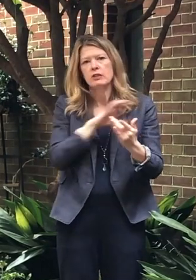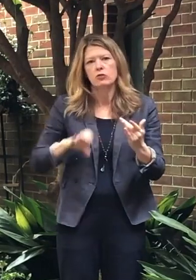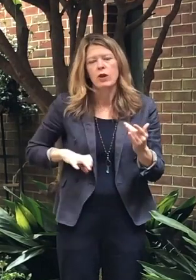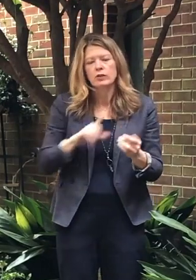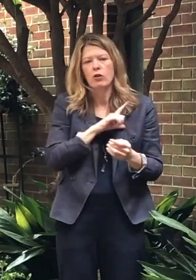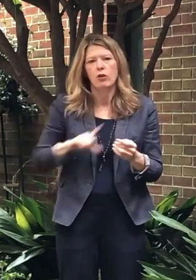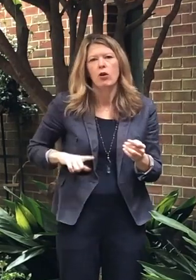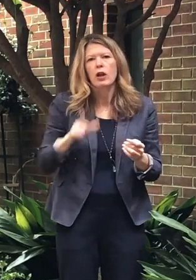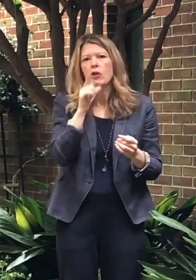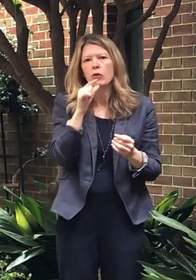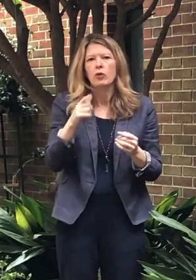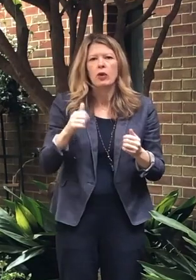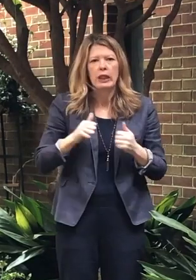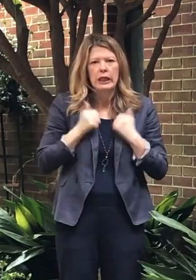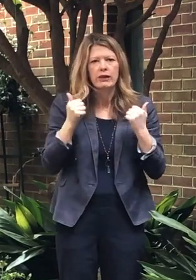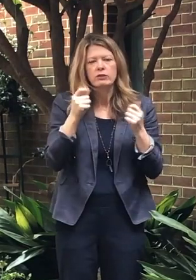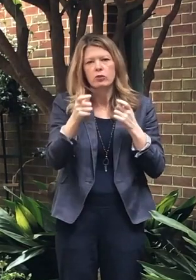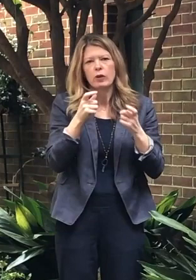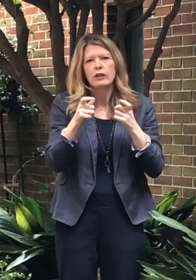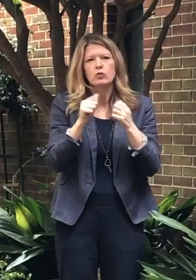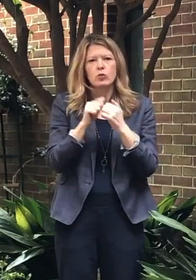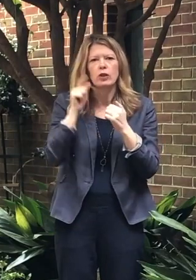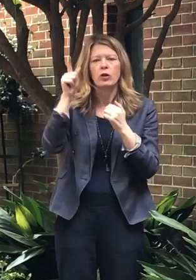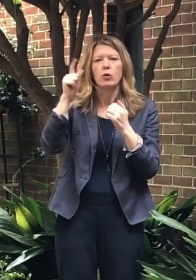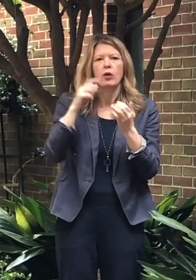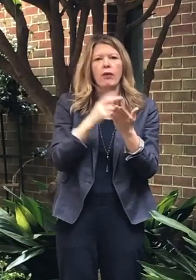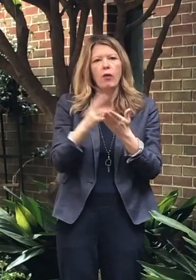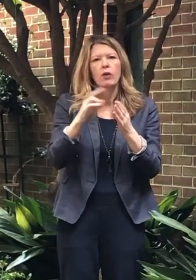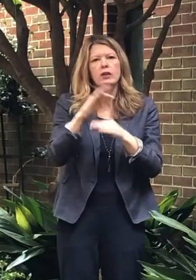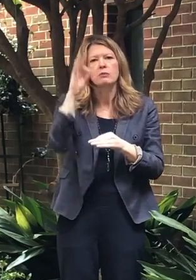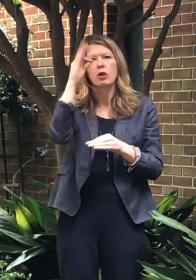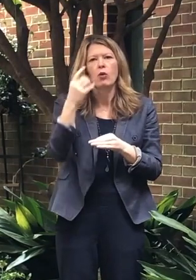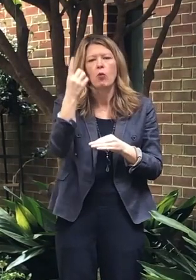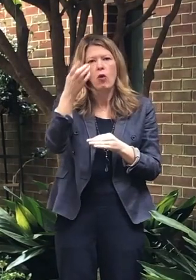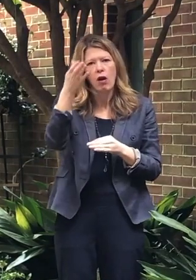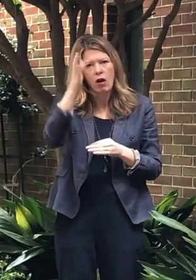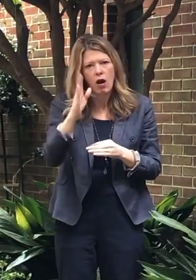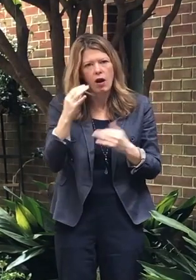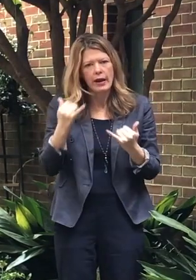Spirit, one God, now and forever. Amen.